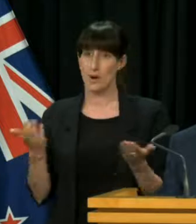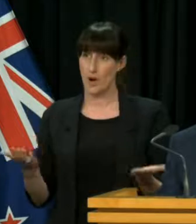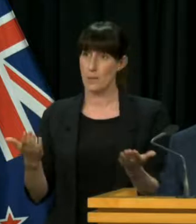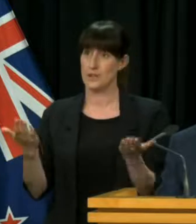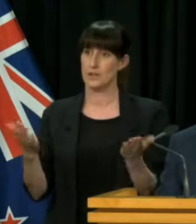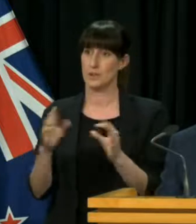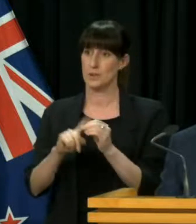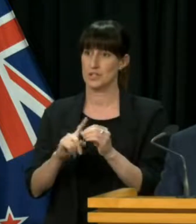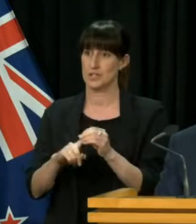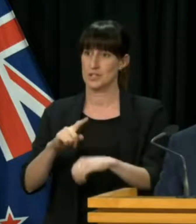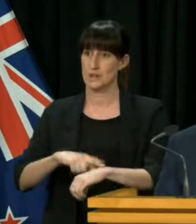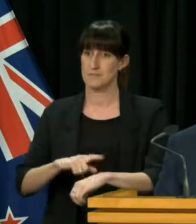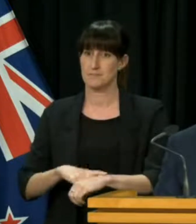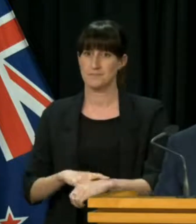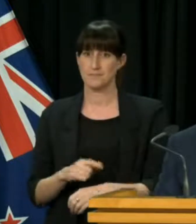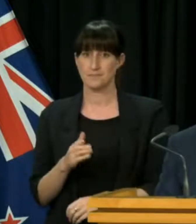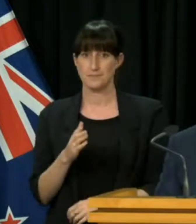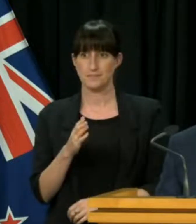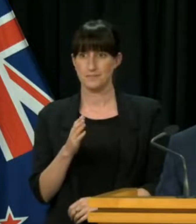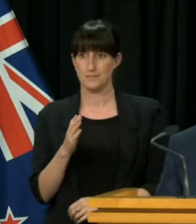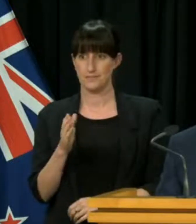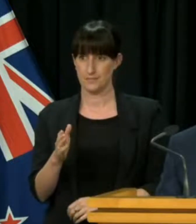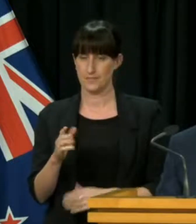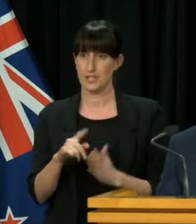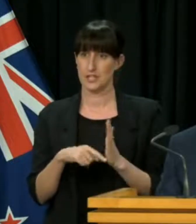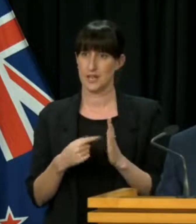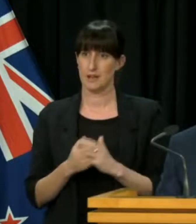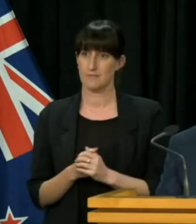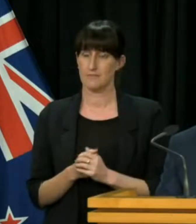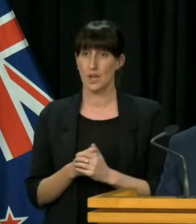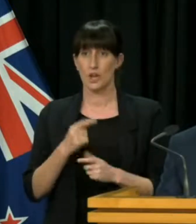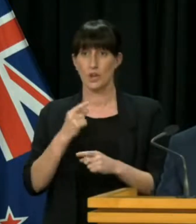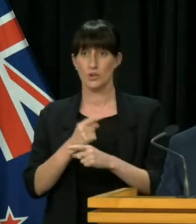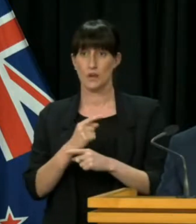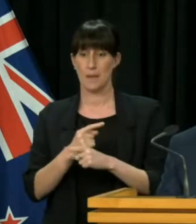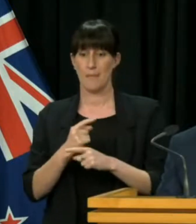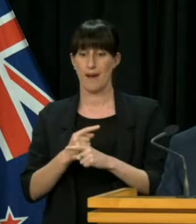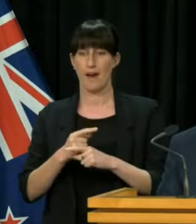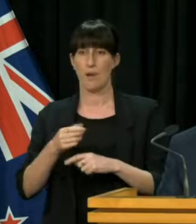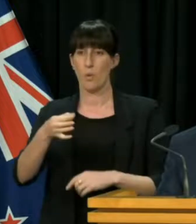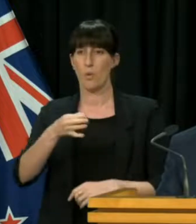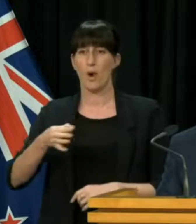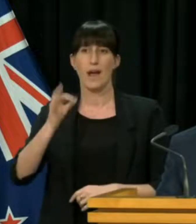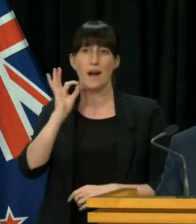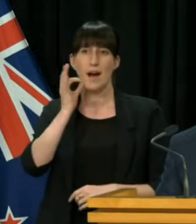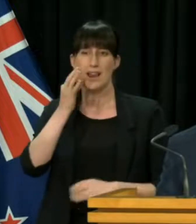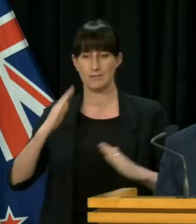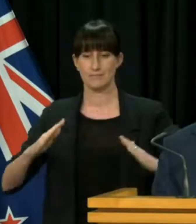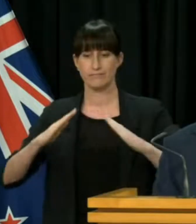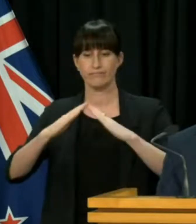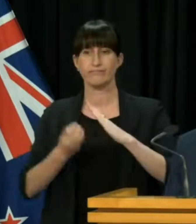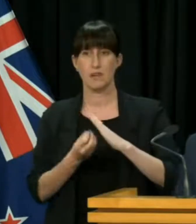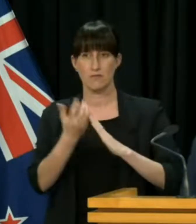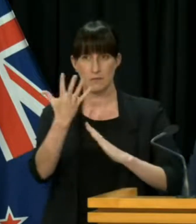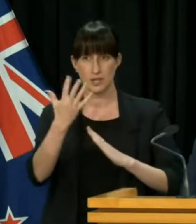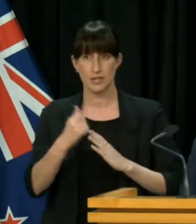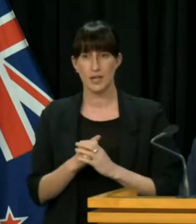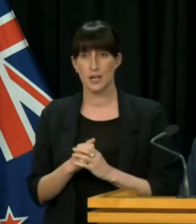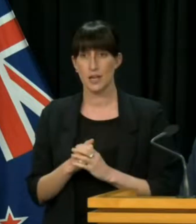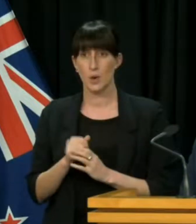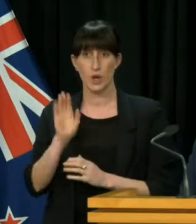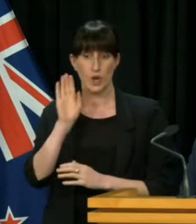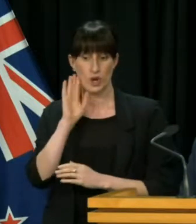questions. Prime Minister, on the COVID... Jessica. On Whakaari White Island, what do you make of these charges that have been laid